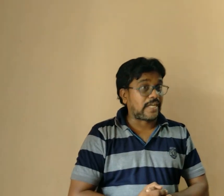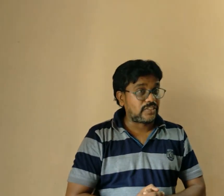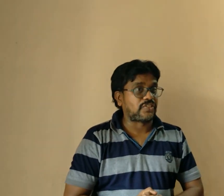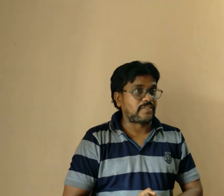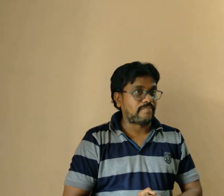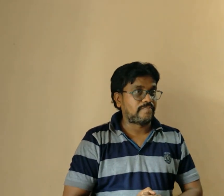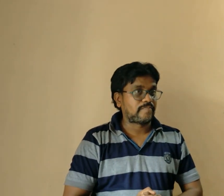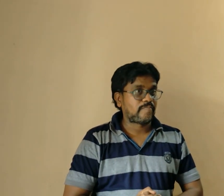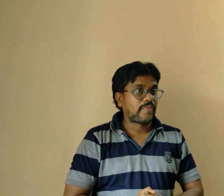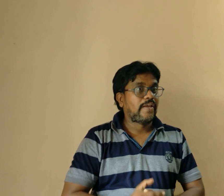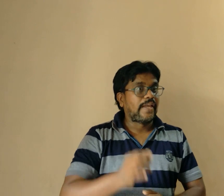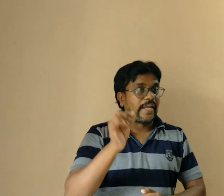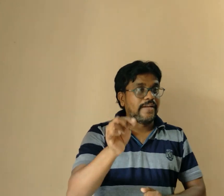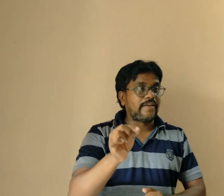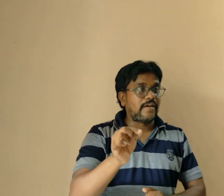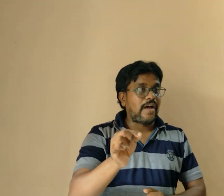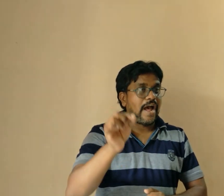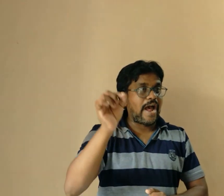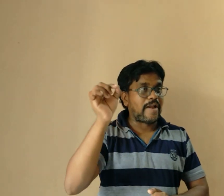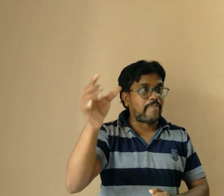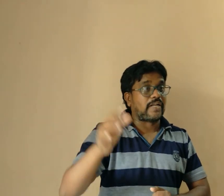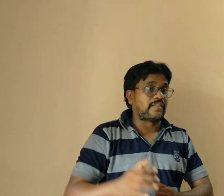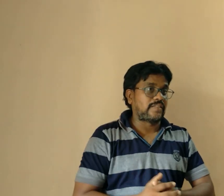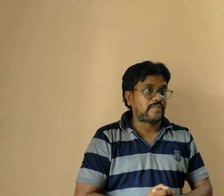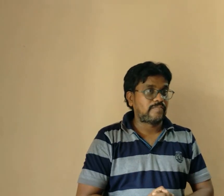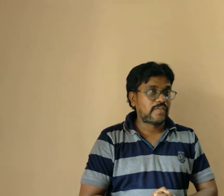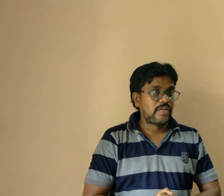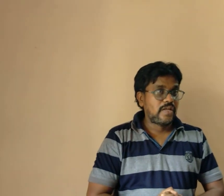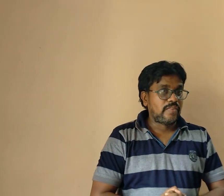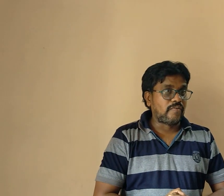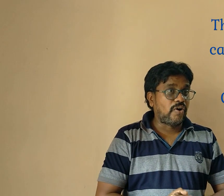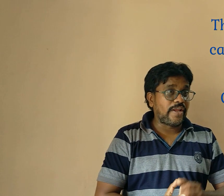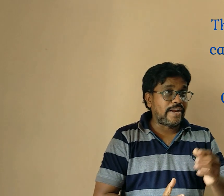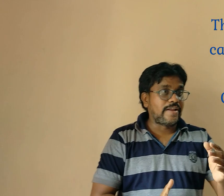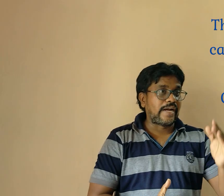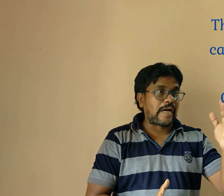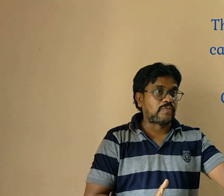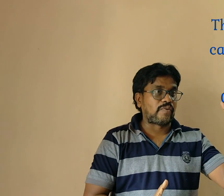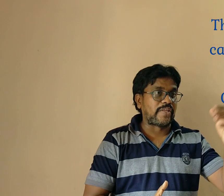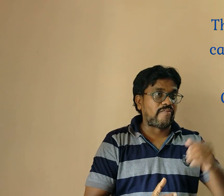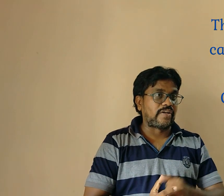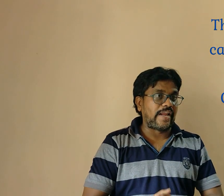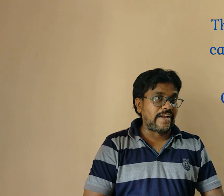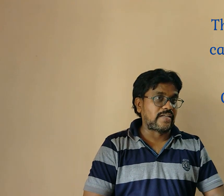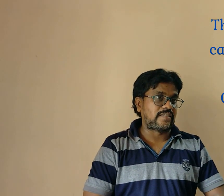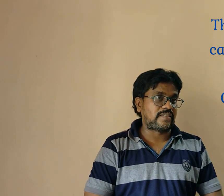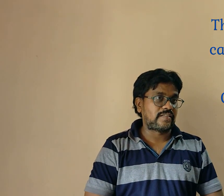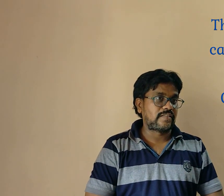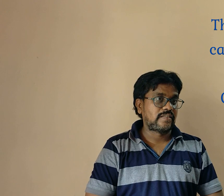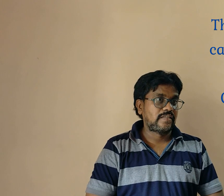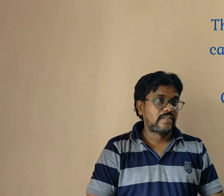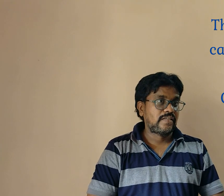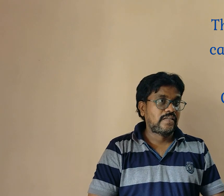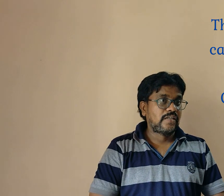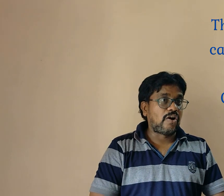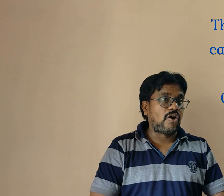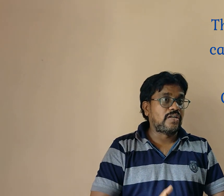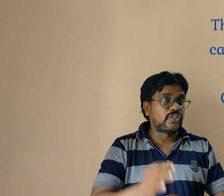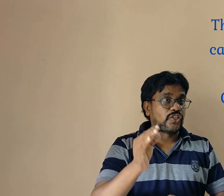country, India and Bharat. The word India comes from the river Indus, called Sindhu